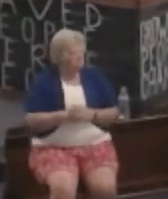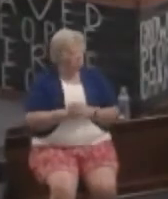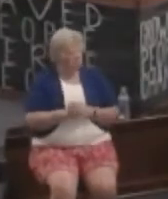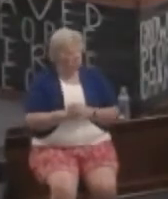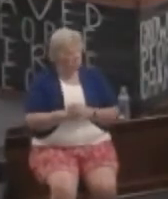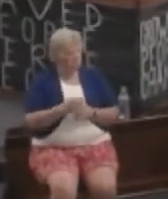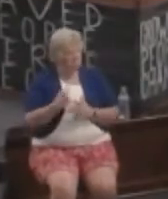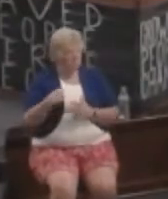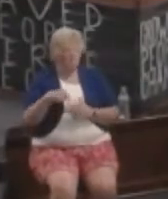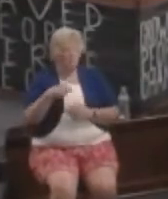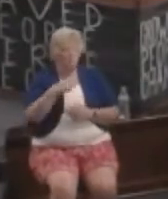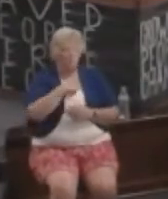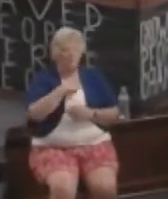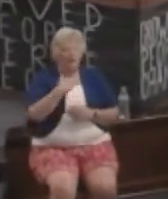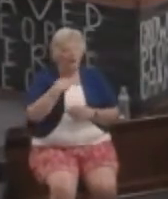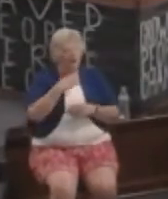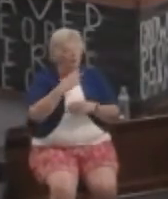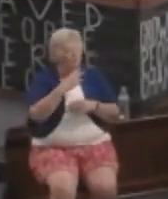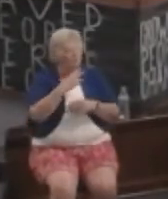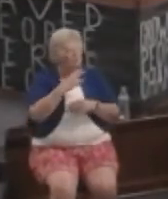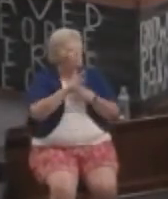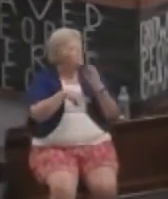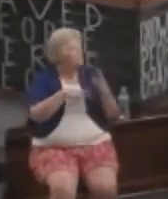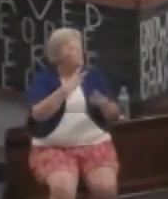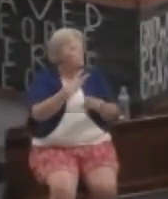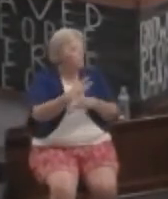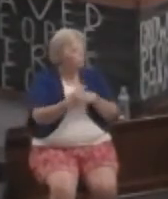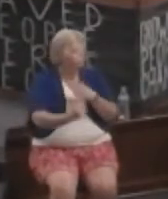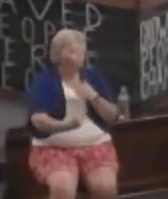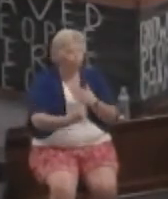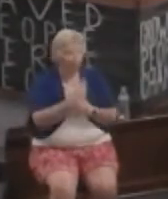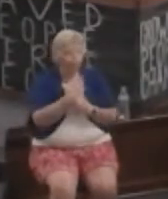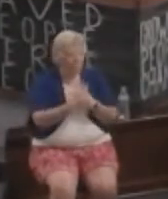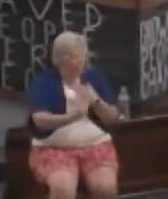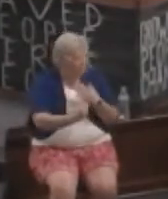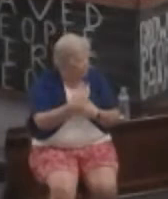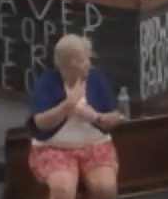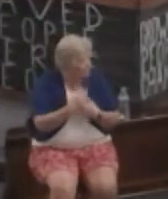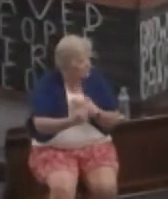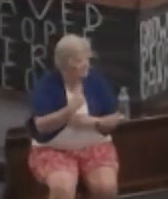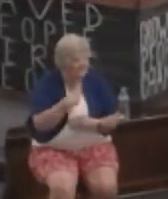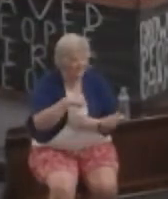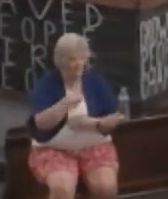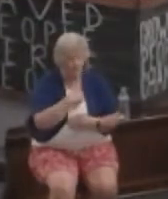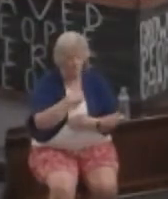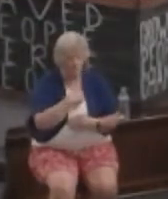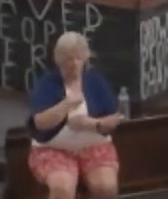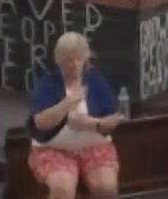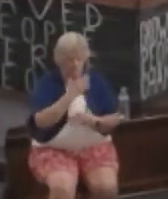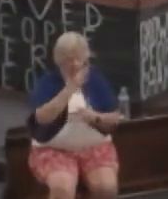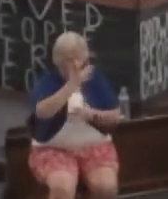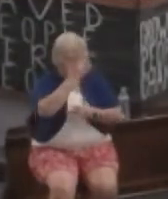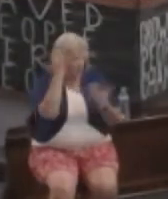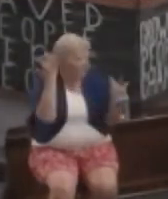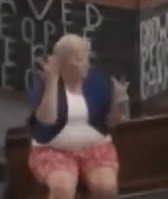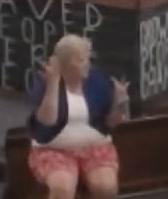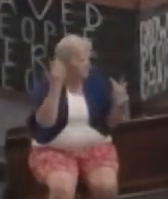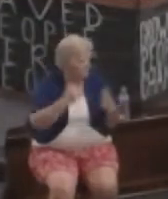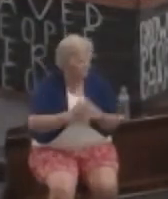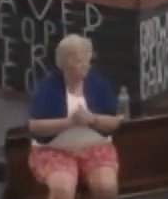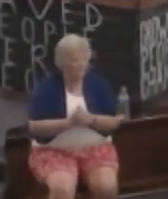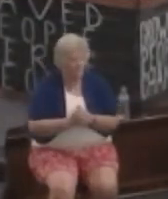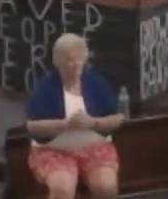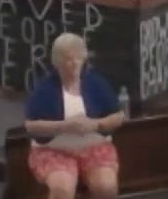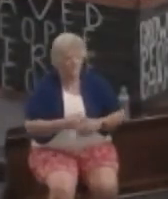We let the world get a hold of us, and we forget. It should not make us feel